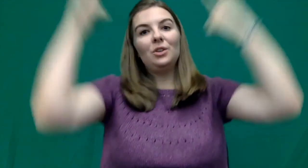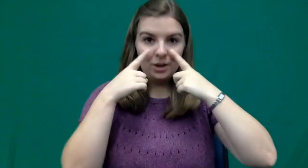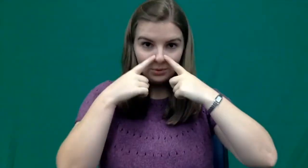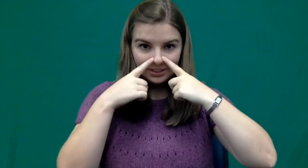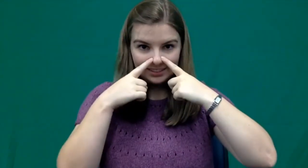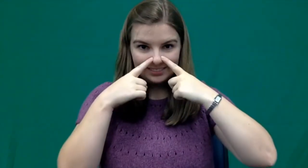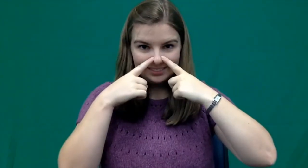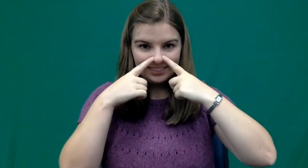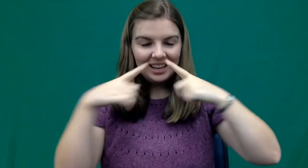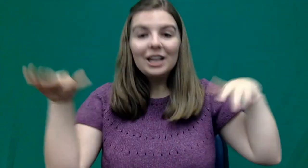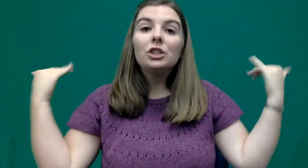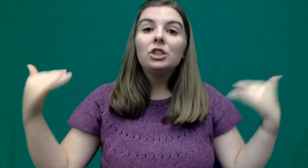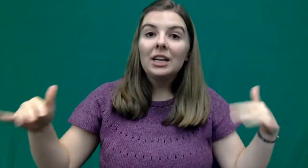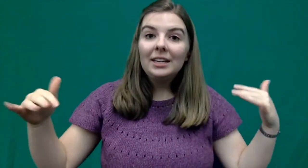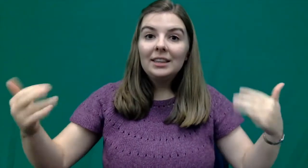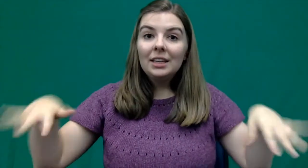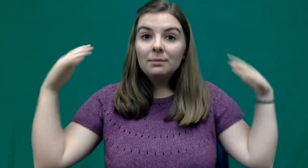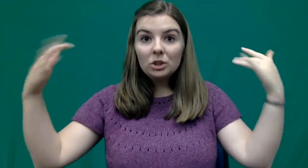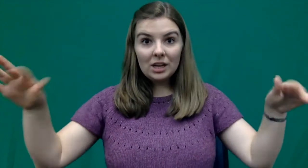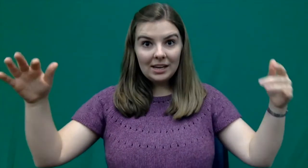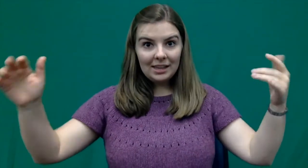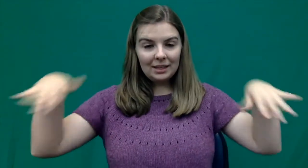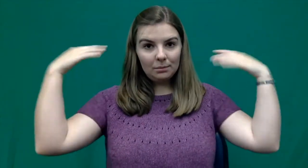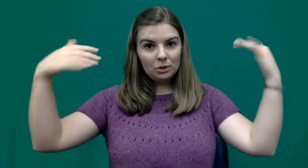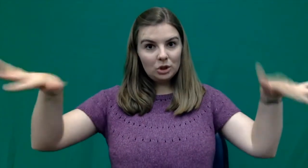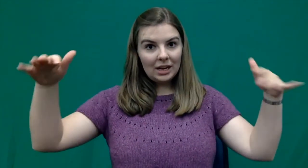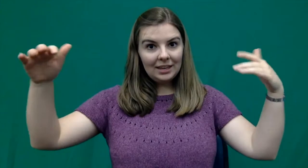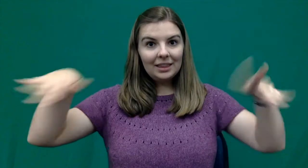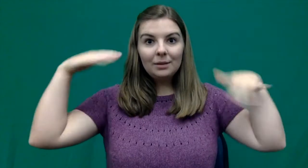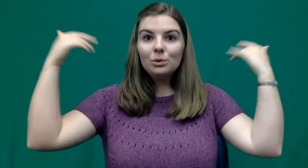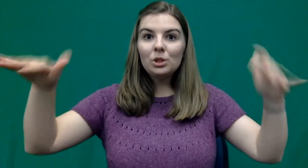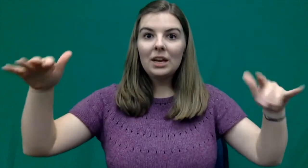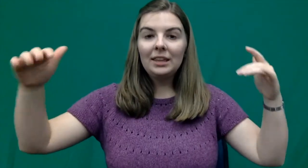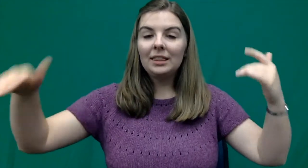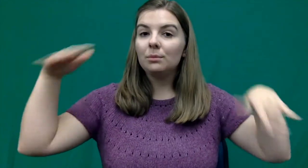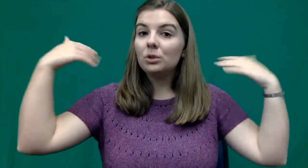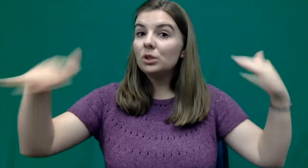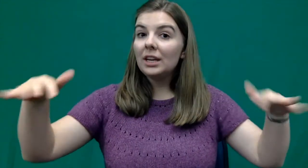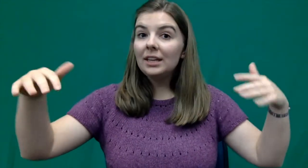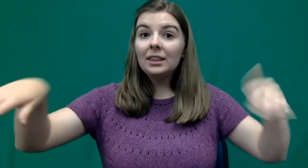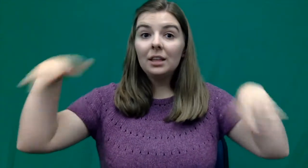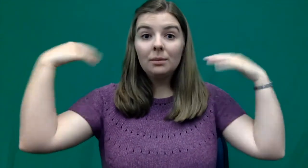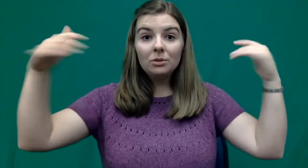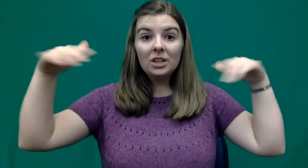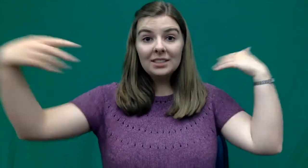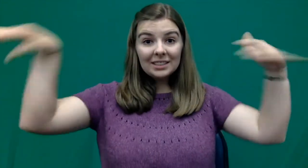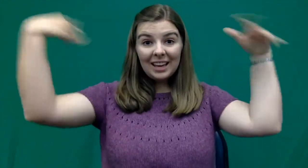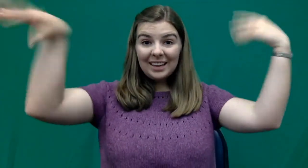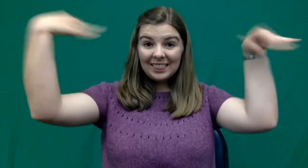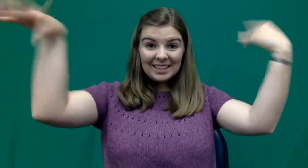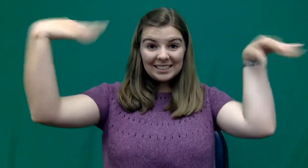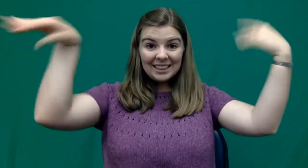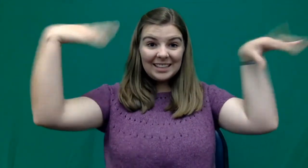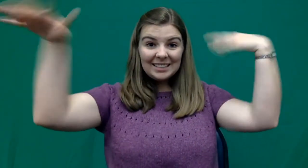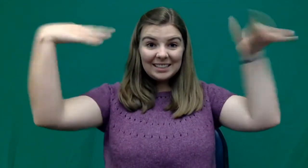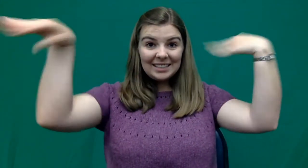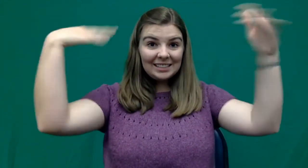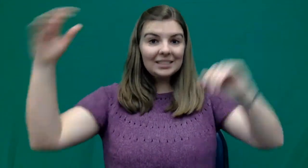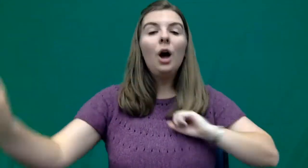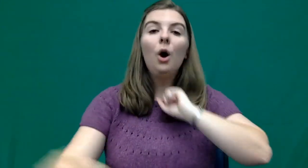nose. Shake them, shake them, shake them, shake them. Shake them just like this, this, this.